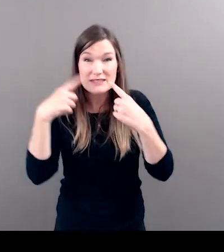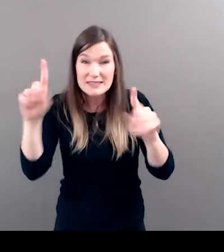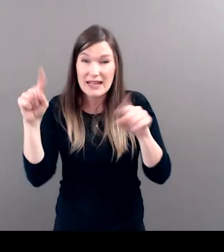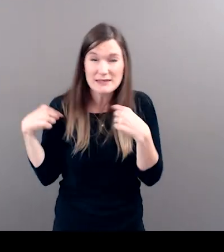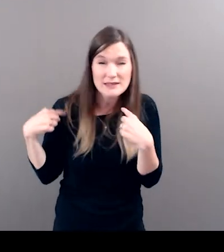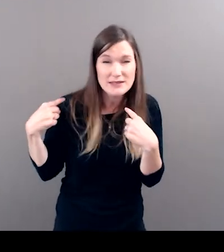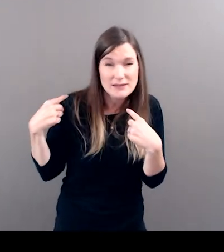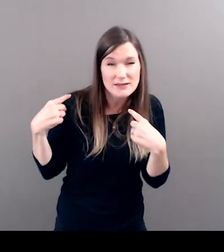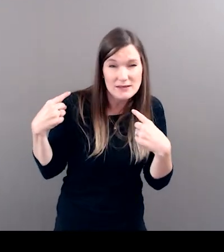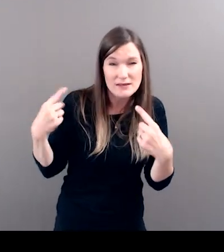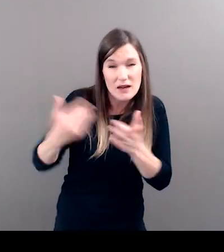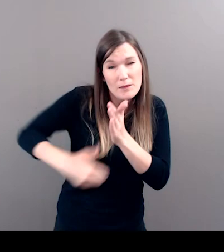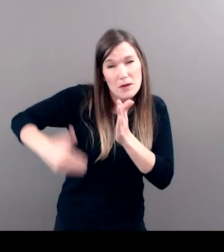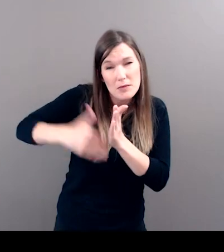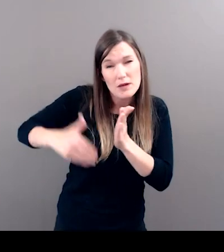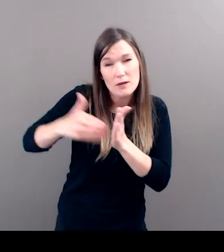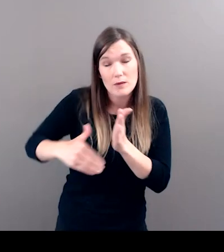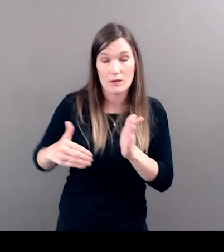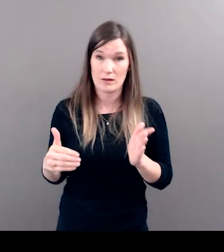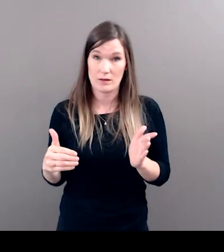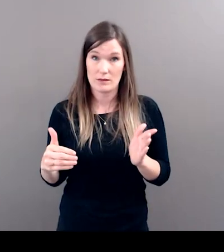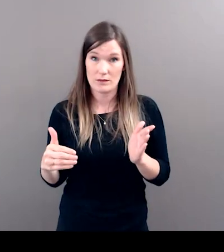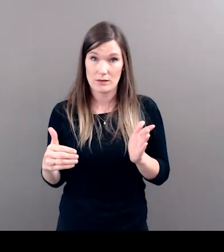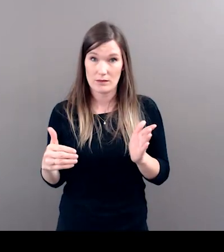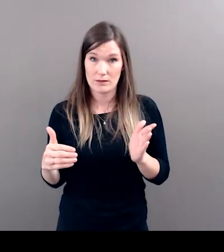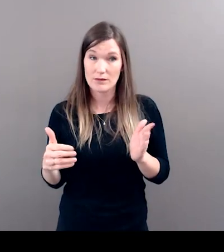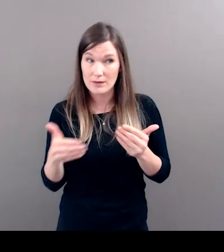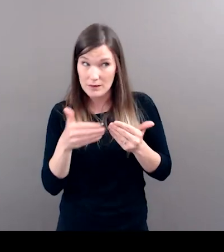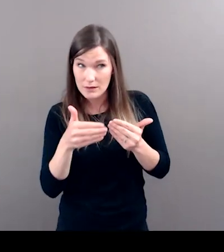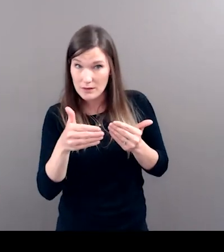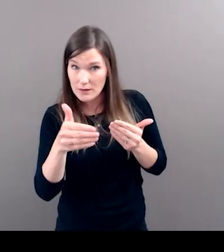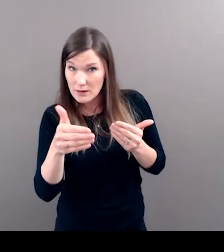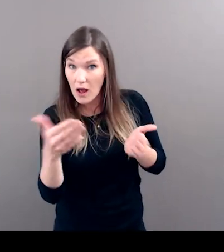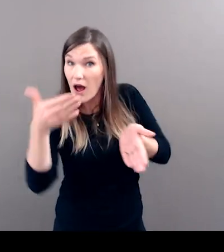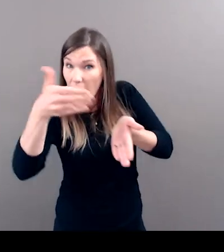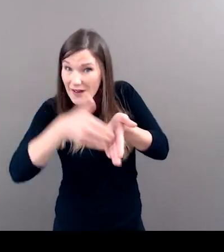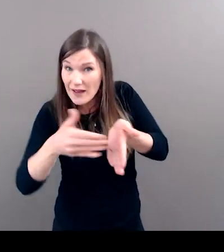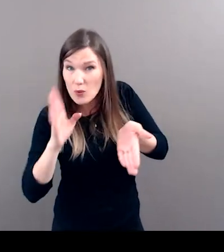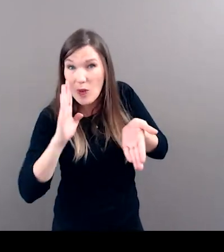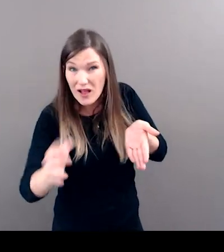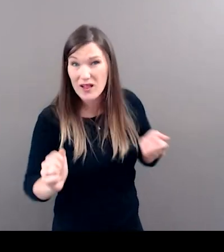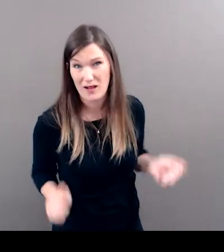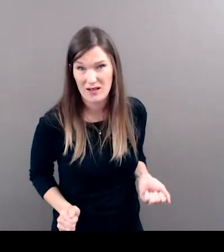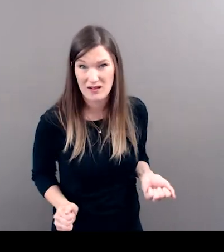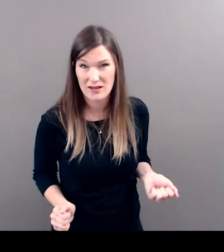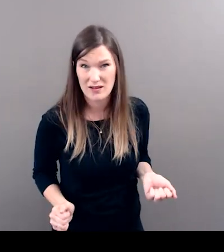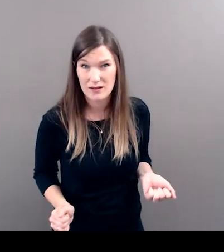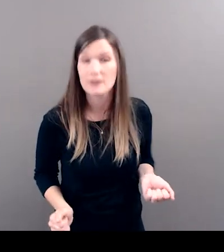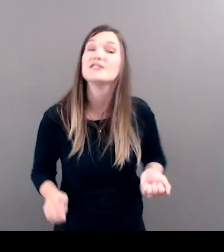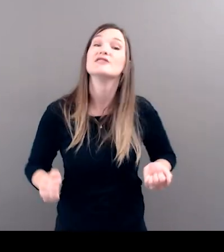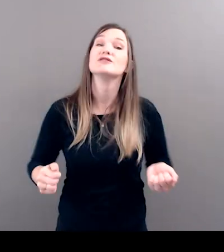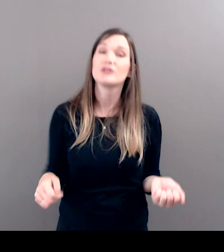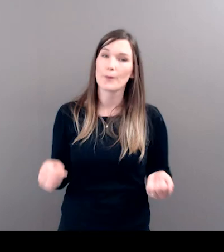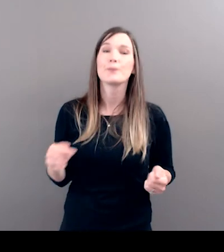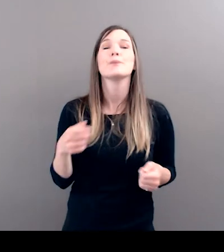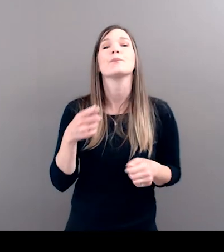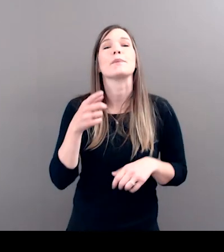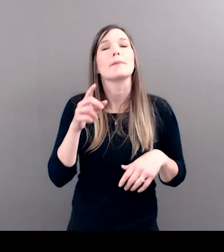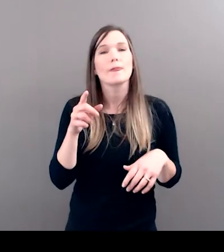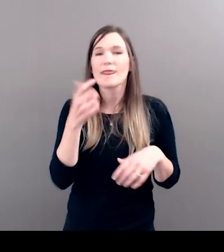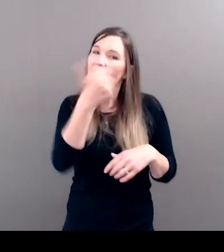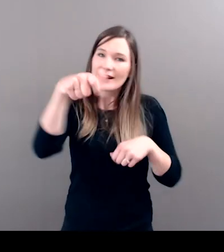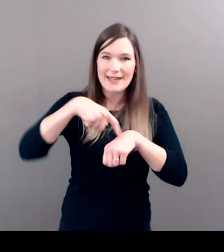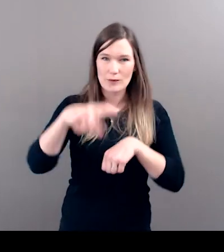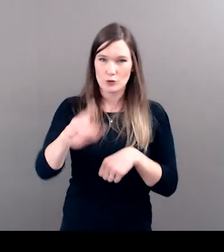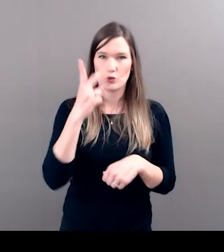if God got you through in the past, oh, he is going to get you through in the future. And so whenever you see